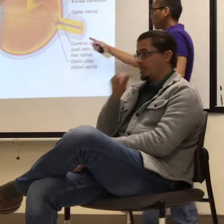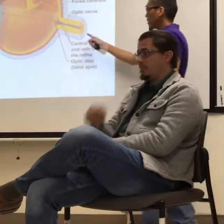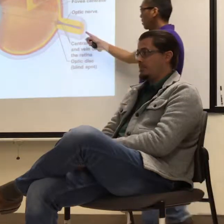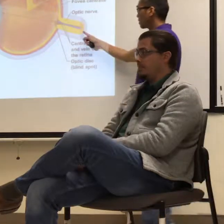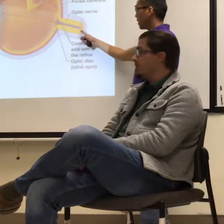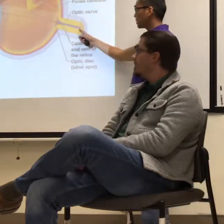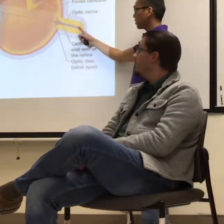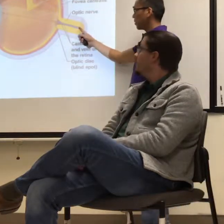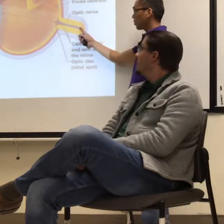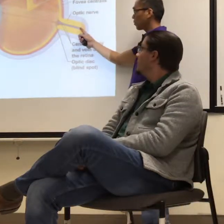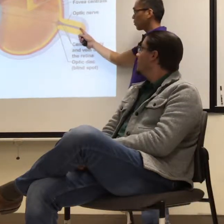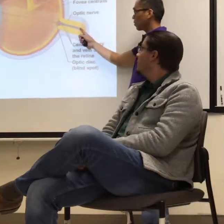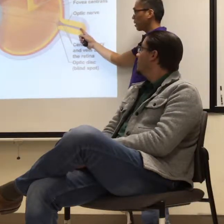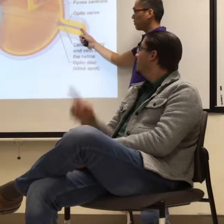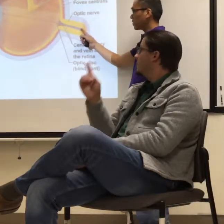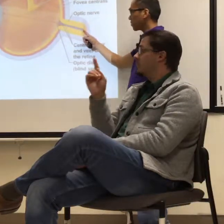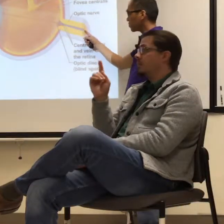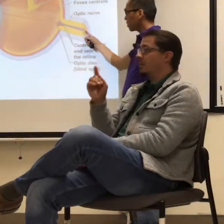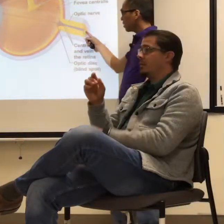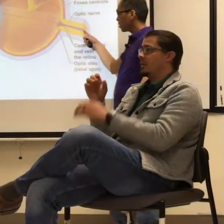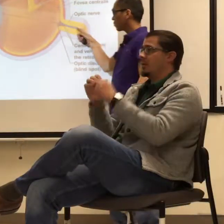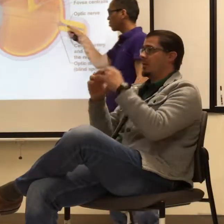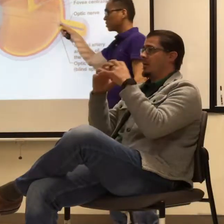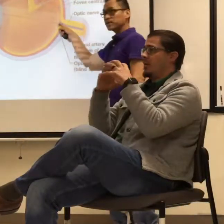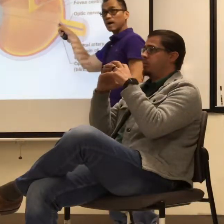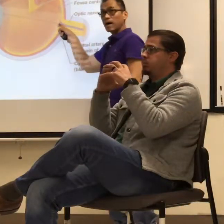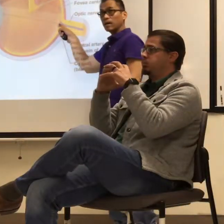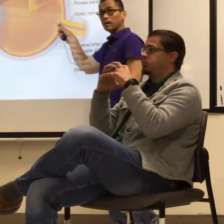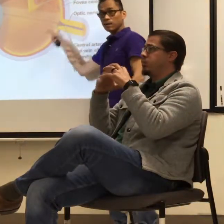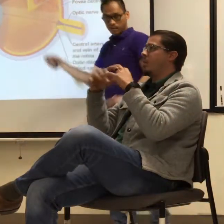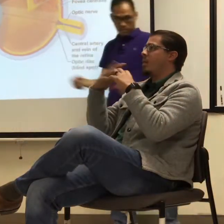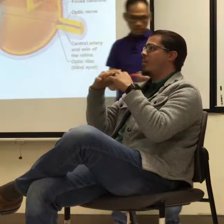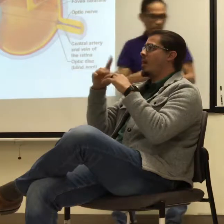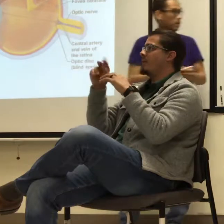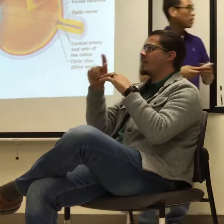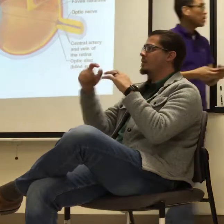there's a space in the middle for the blood vessels to emerge inside.